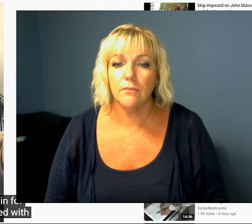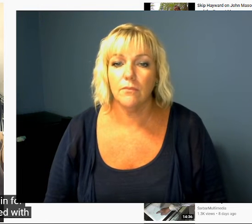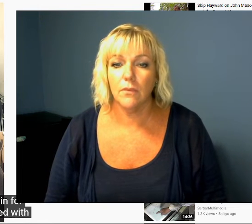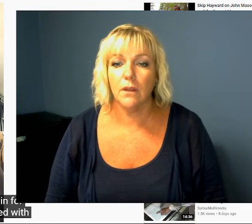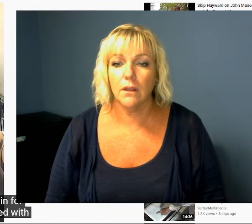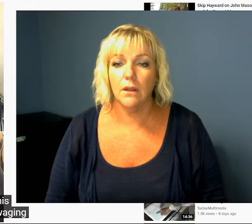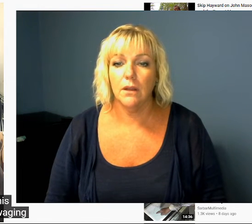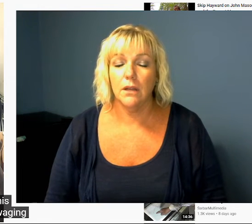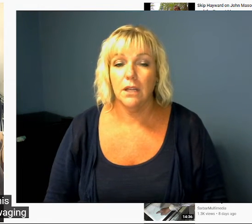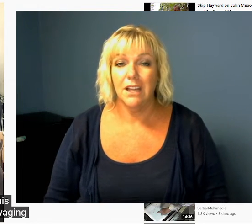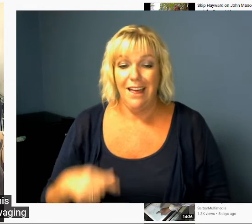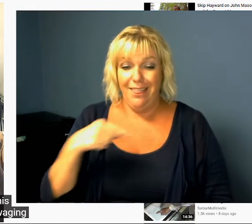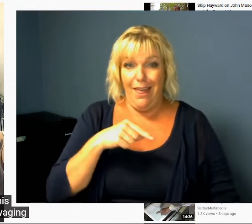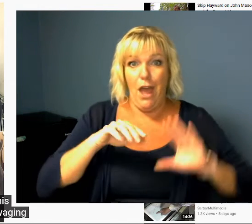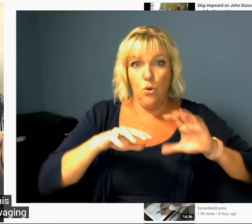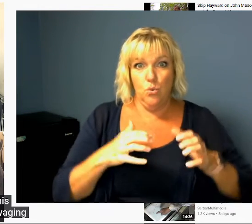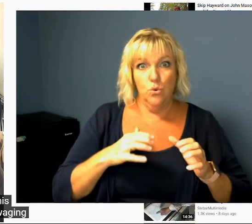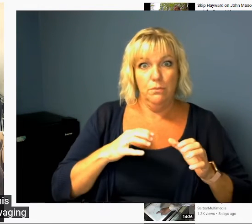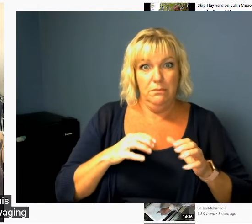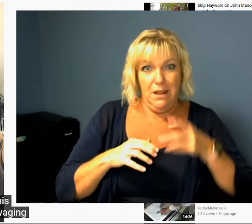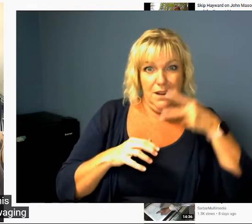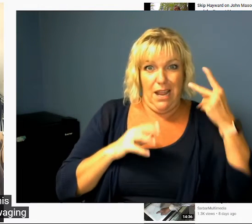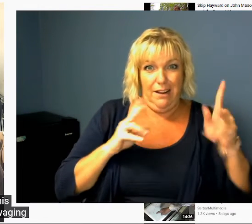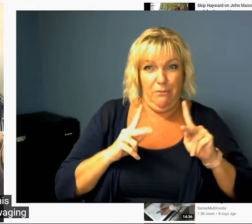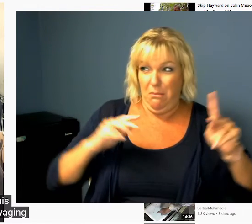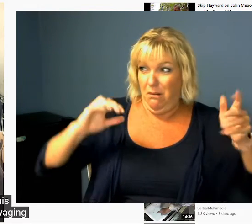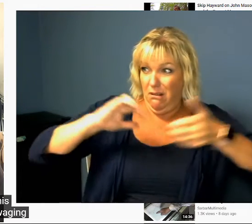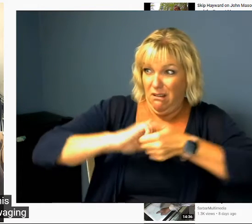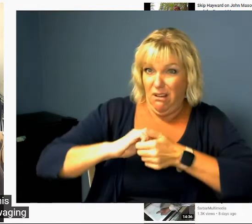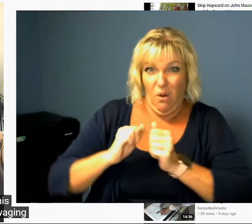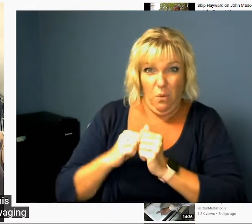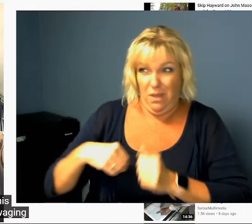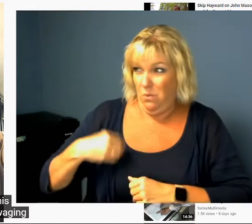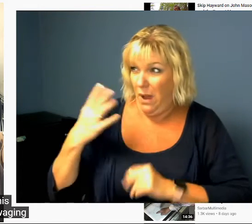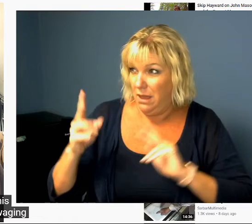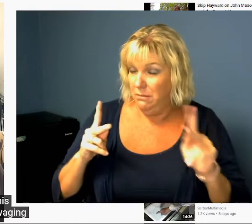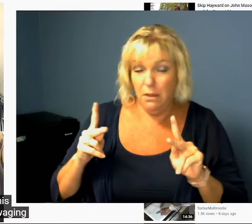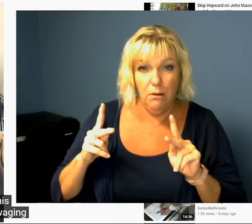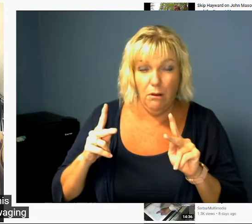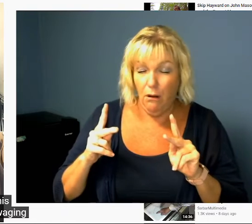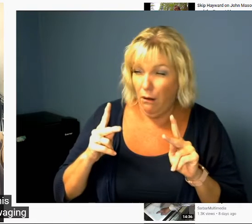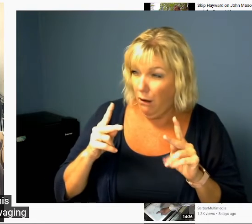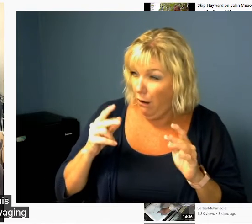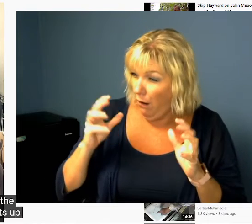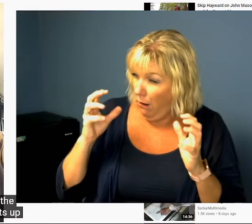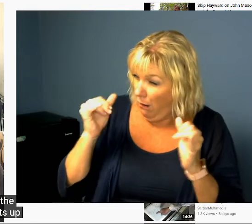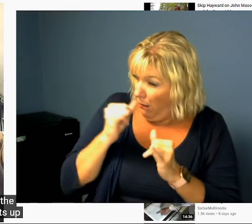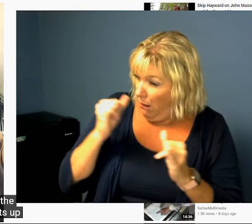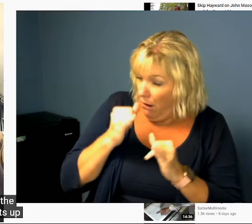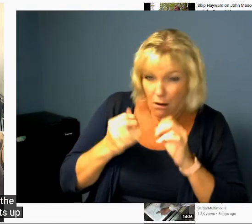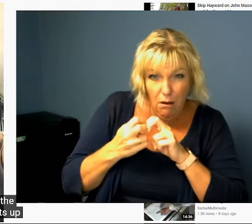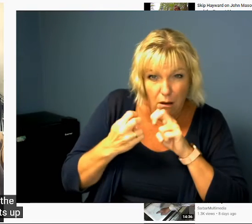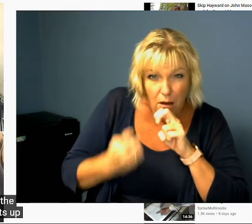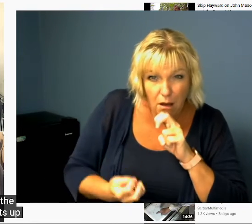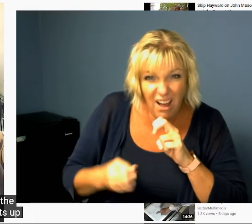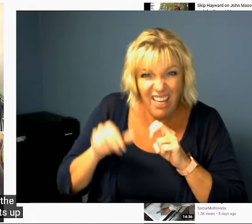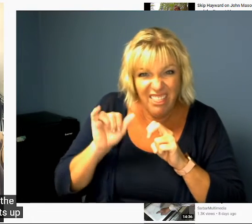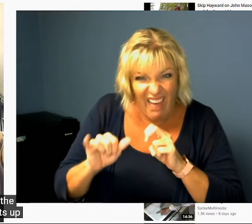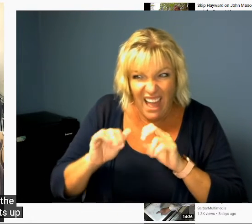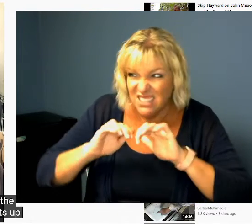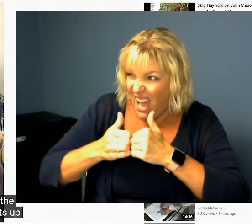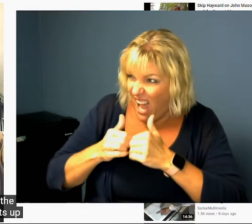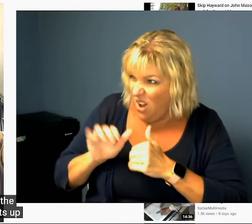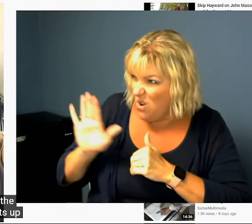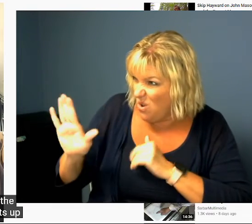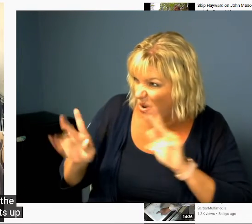who had allied with the English, they found this shocking, that this was a way of waging war. And so that's the